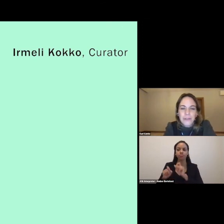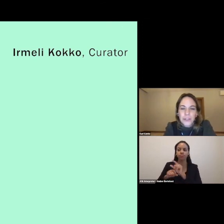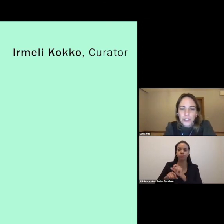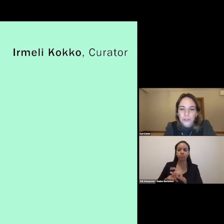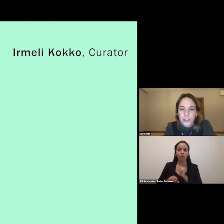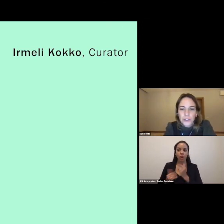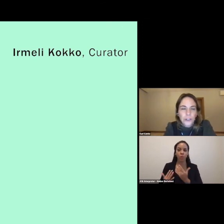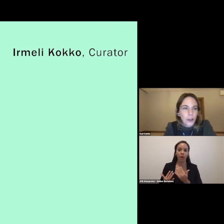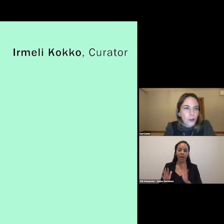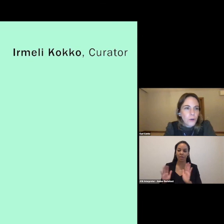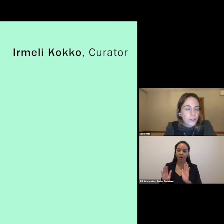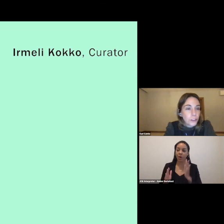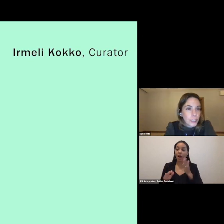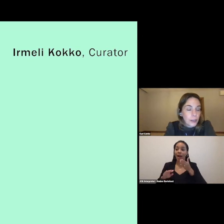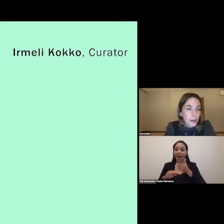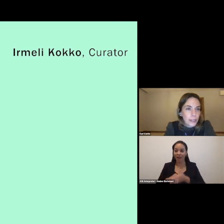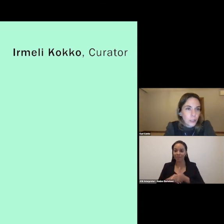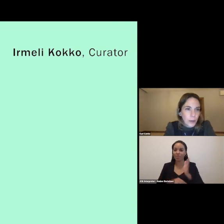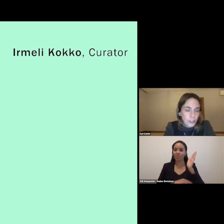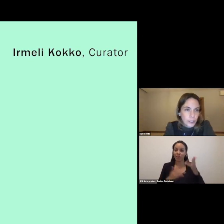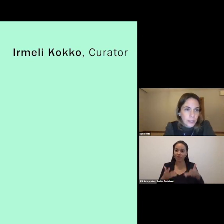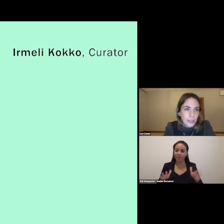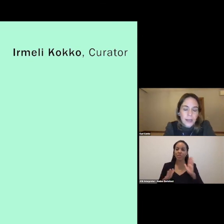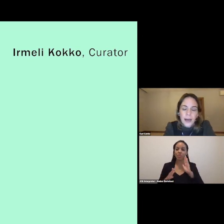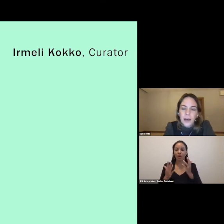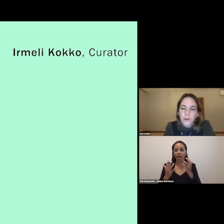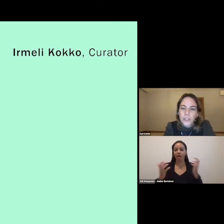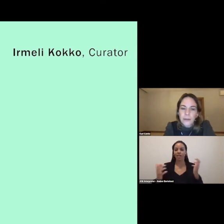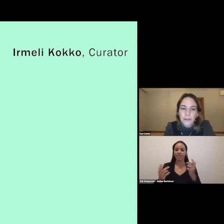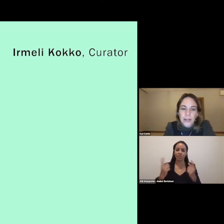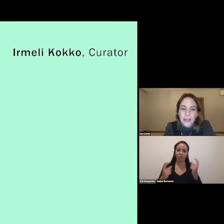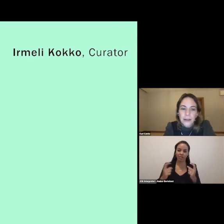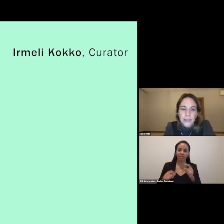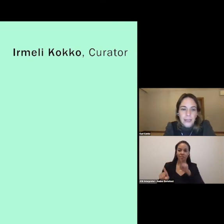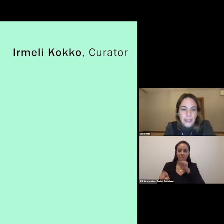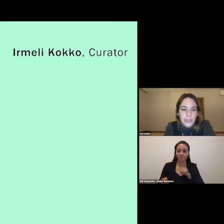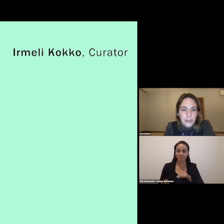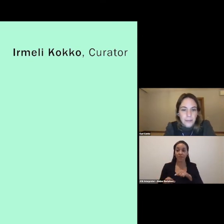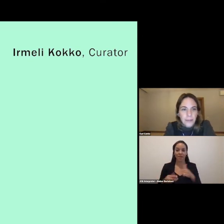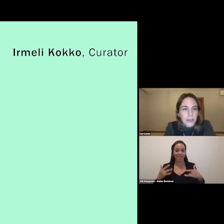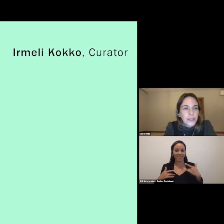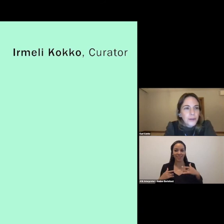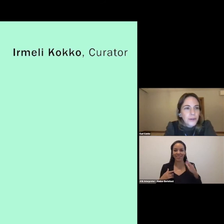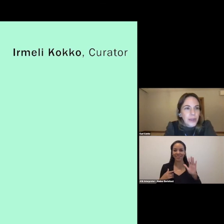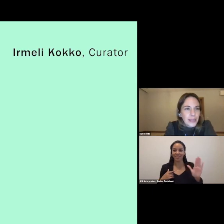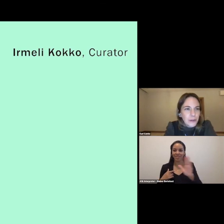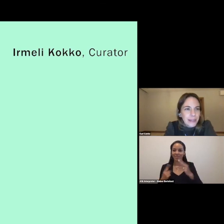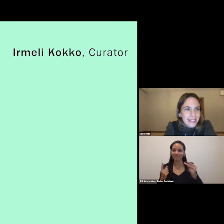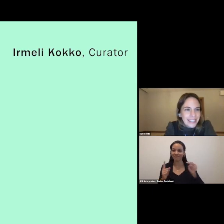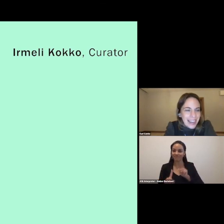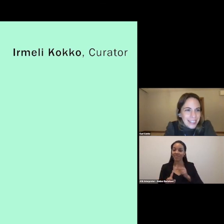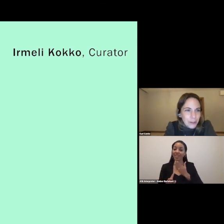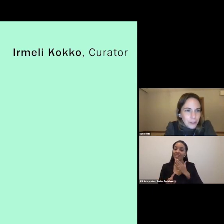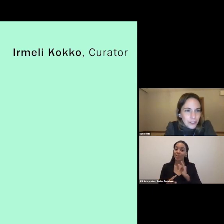right after she finishes her talk, we'll go straight to audience questions, which I'm very excited to hear. So thank you,